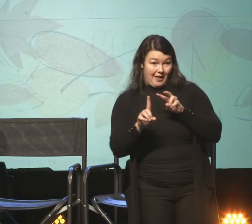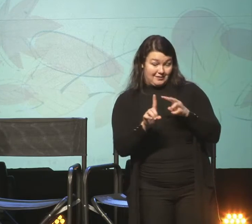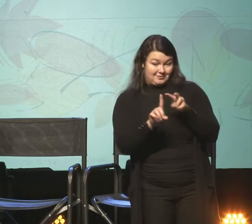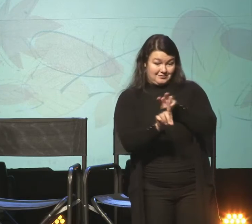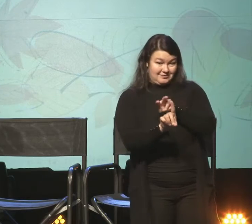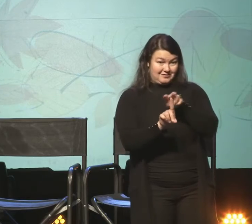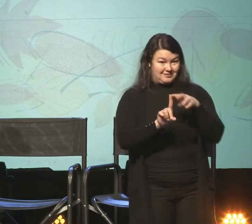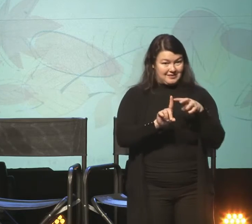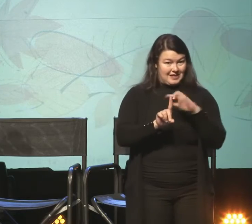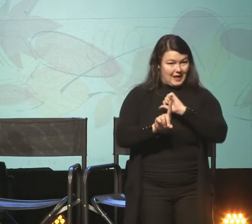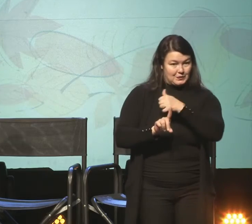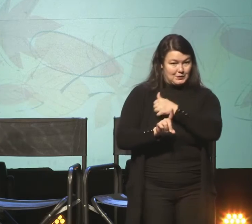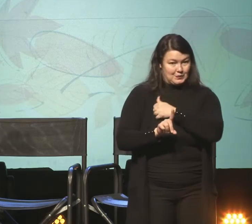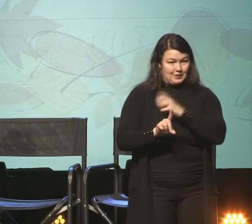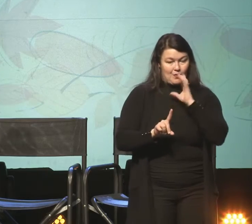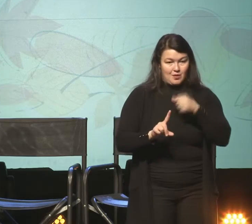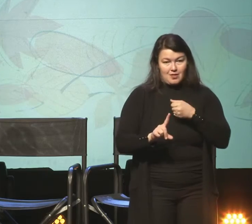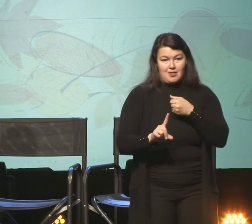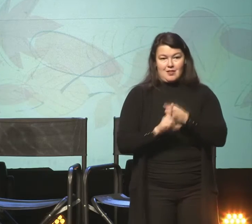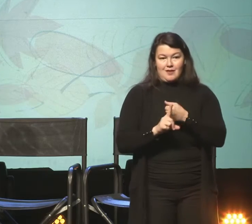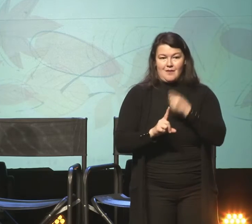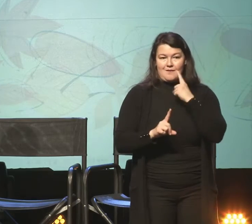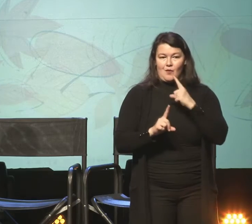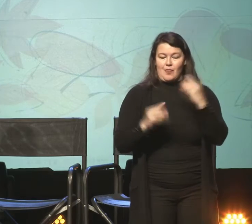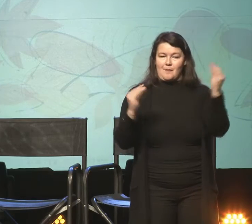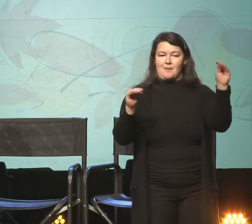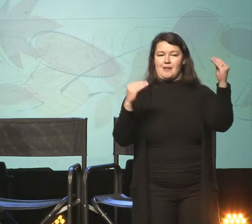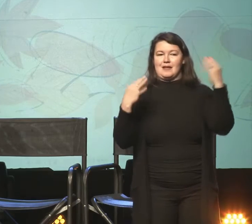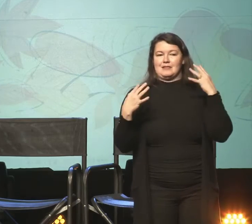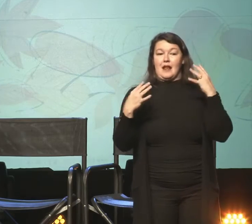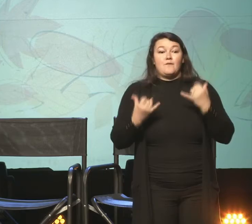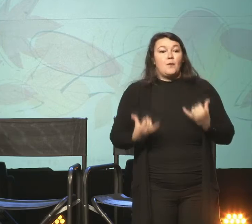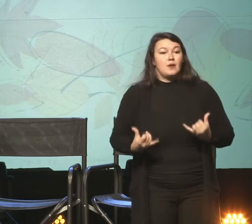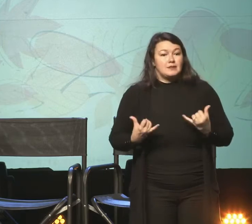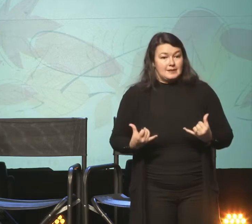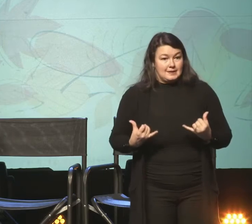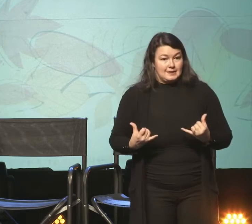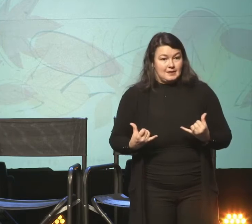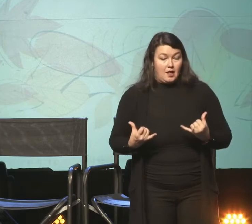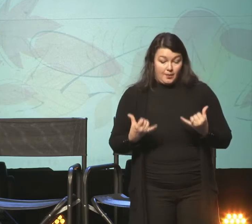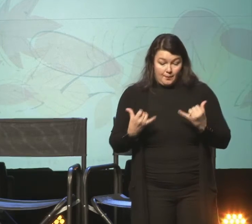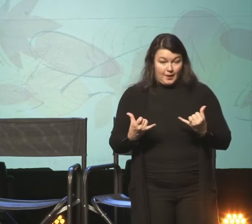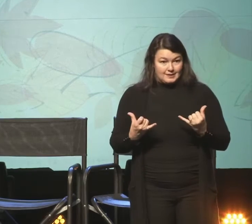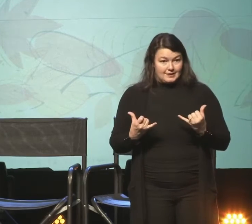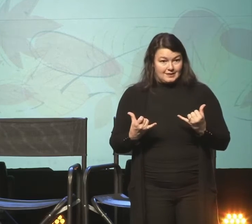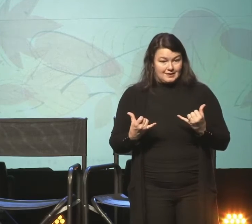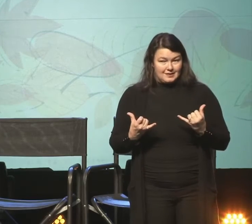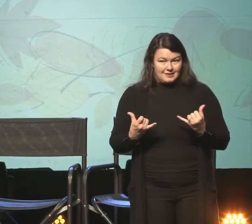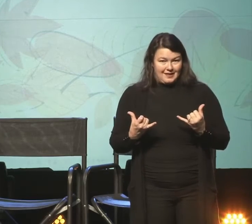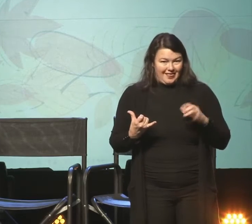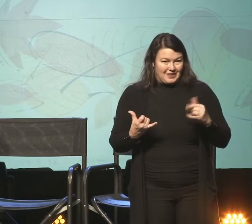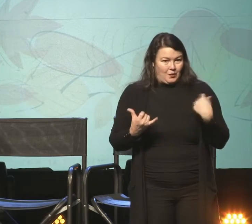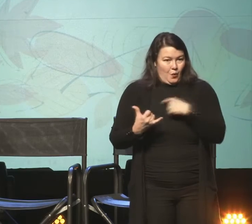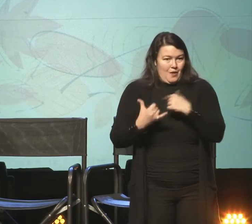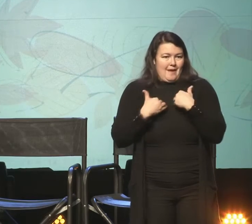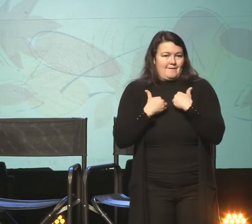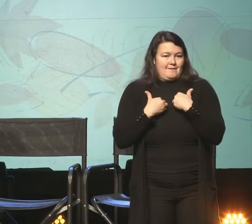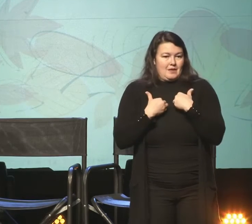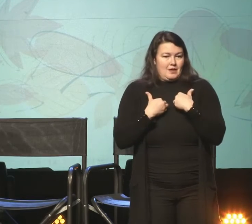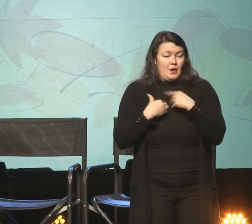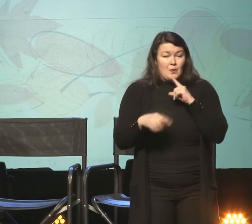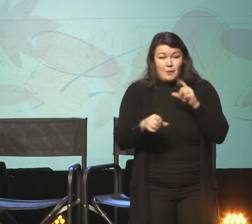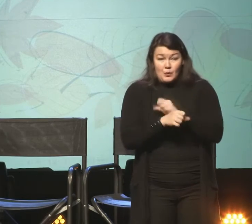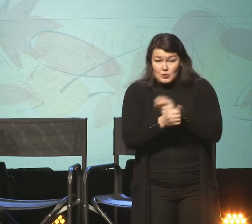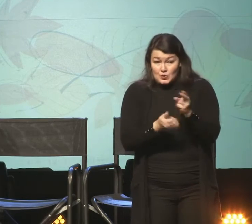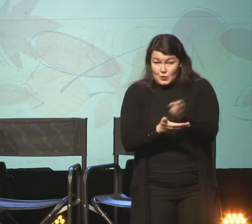tremendous impact on our present. And the present is what we have. The most truthful thing in your